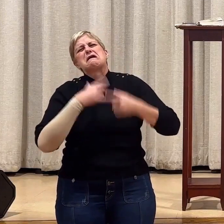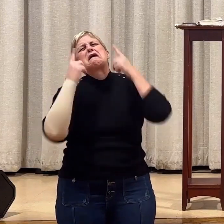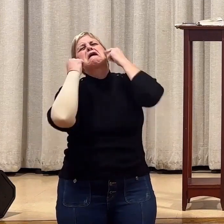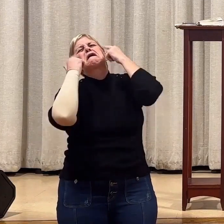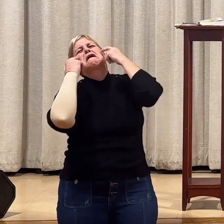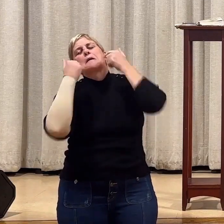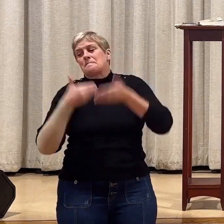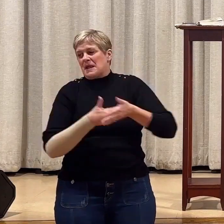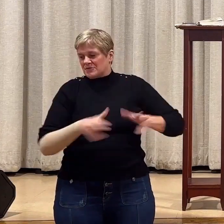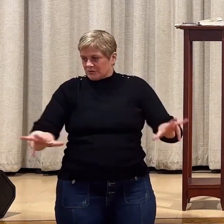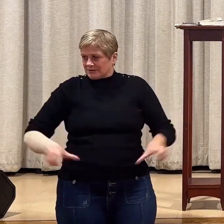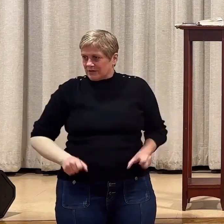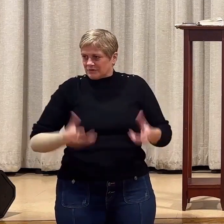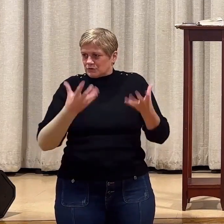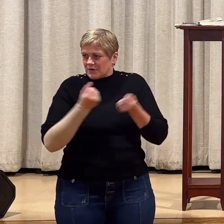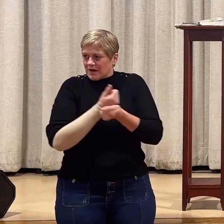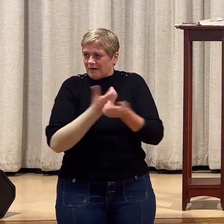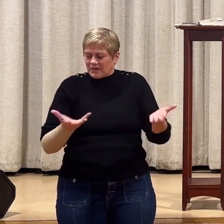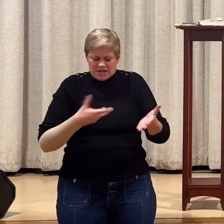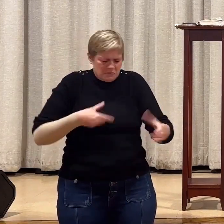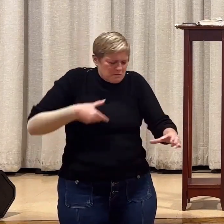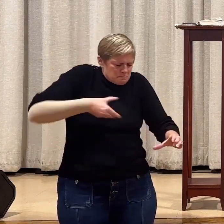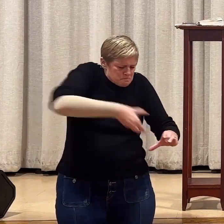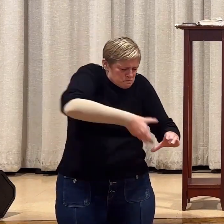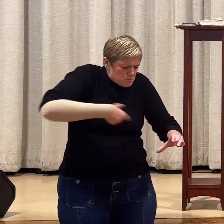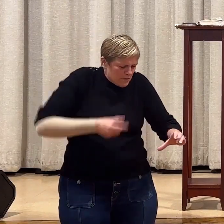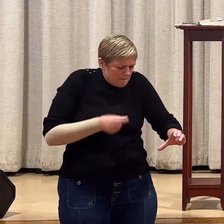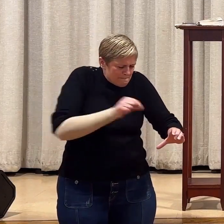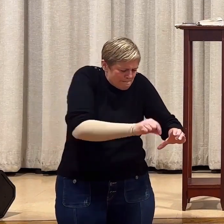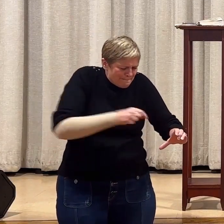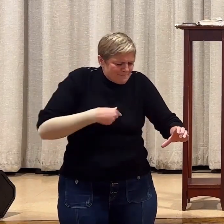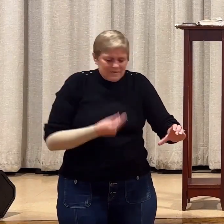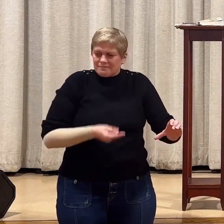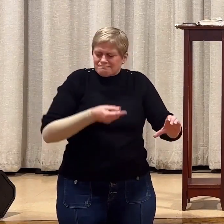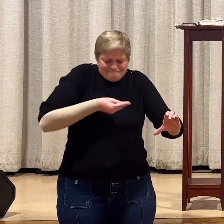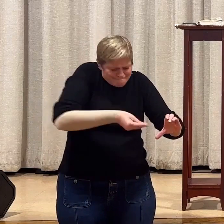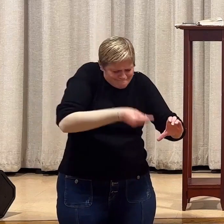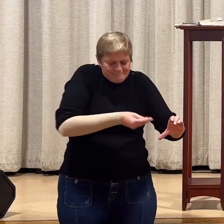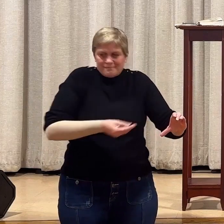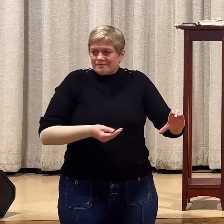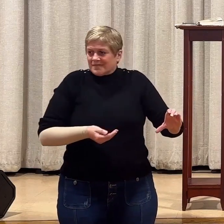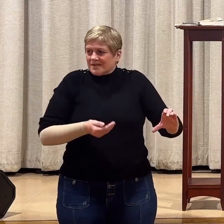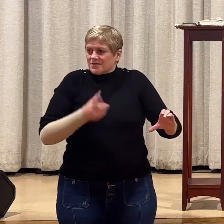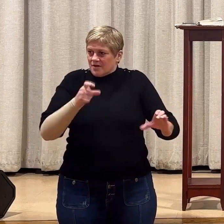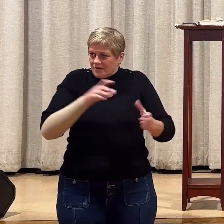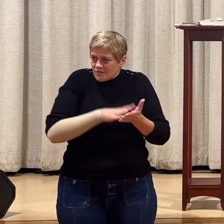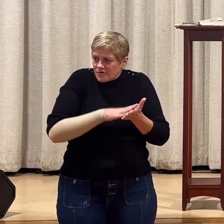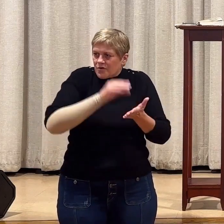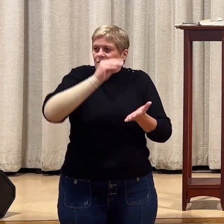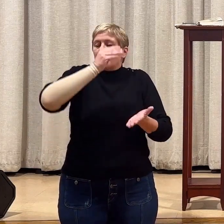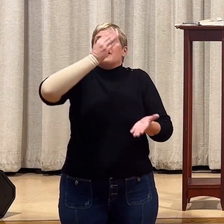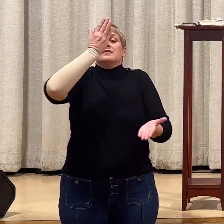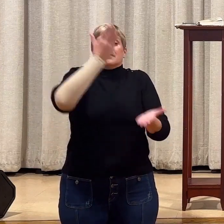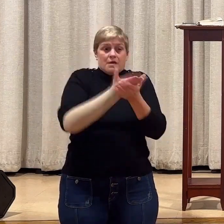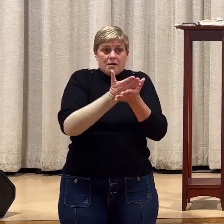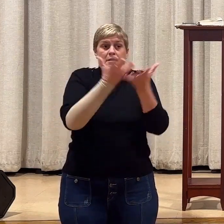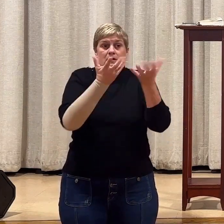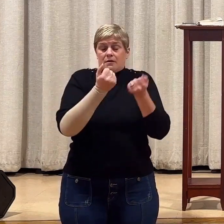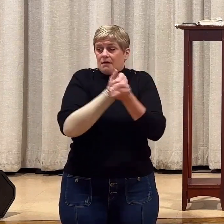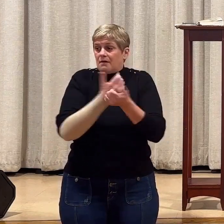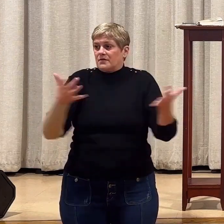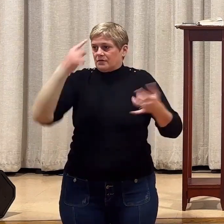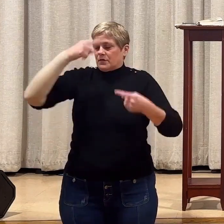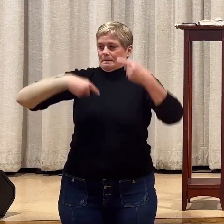selfish. They're wanting everything for themselves. And we have to grow out of that, where we stop wanting everything